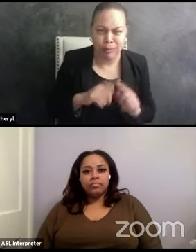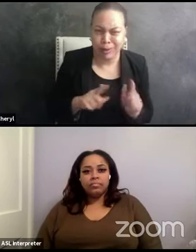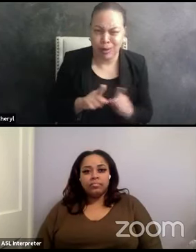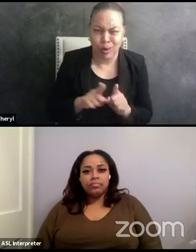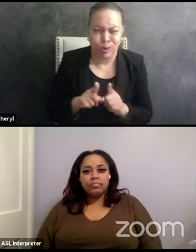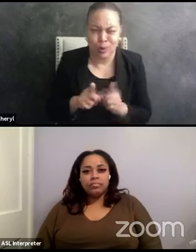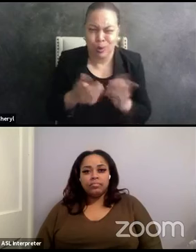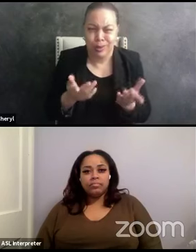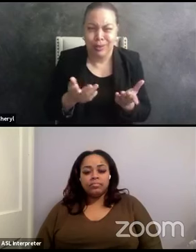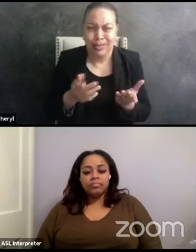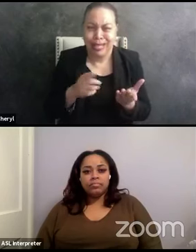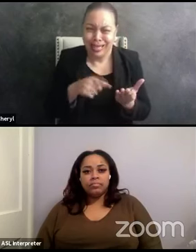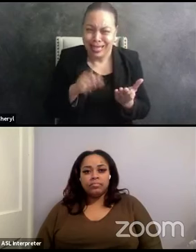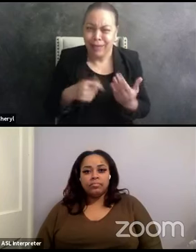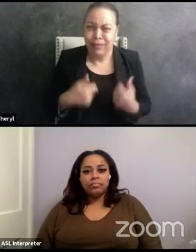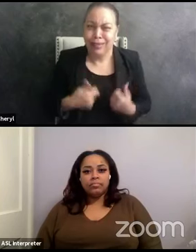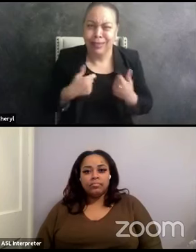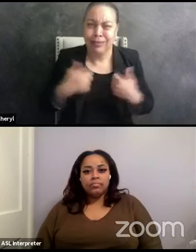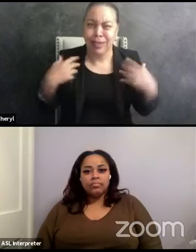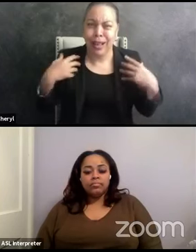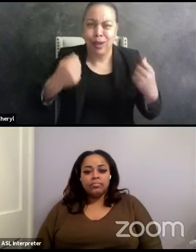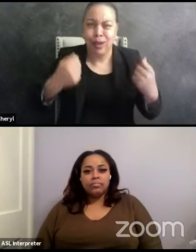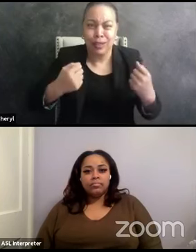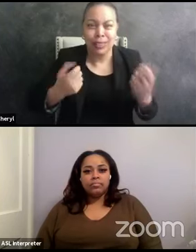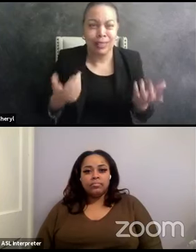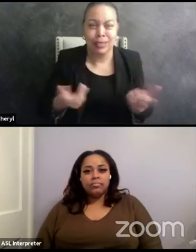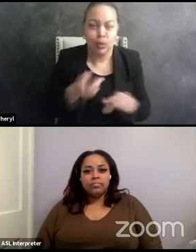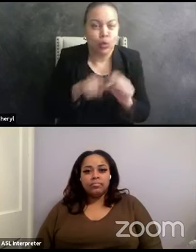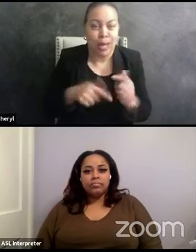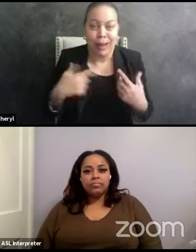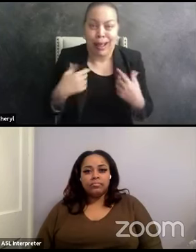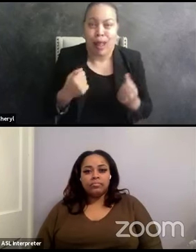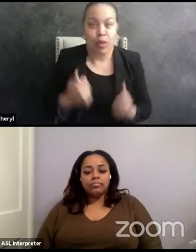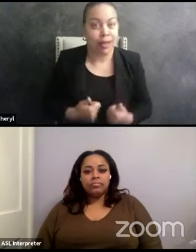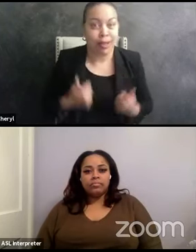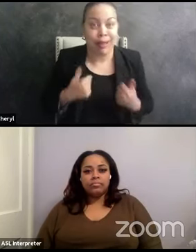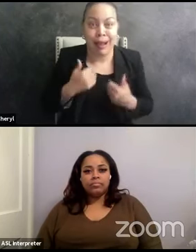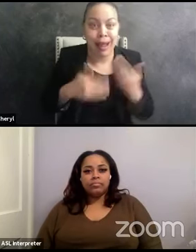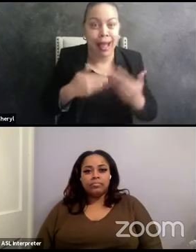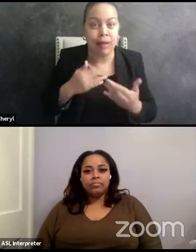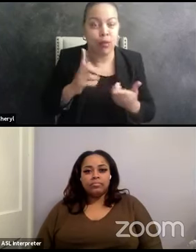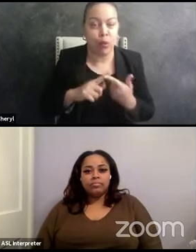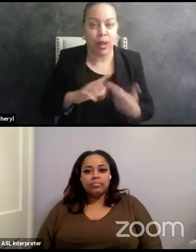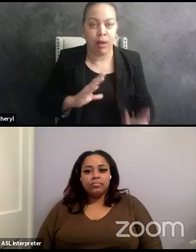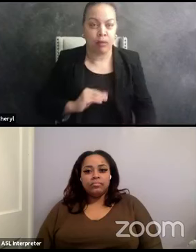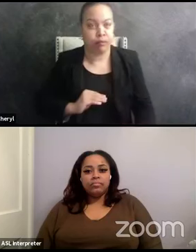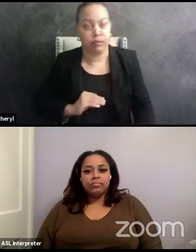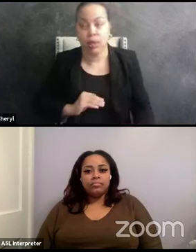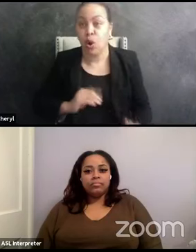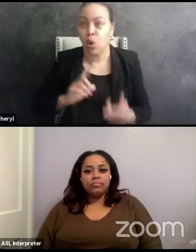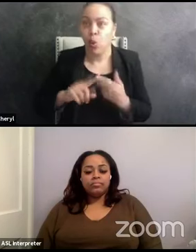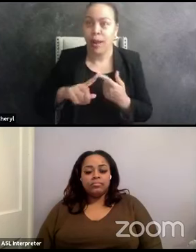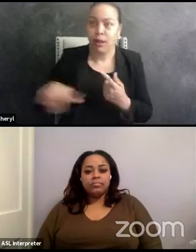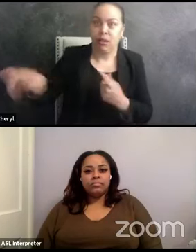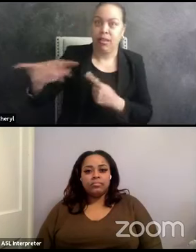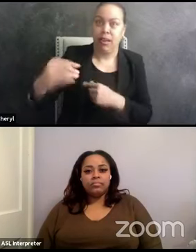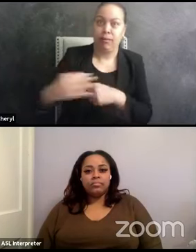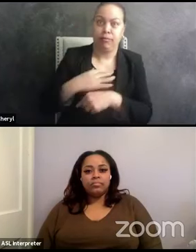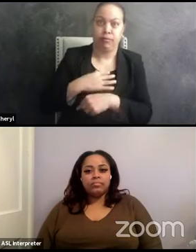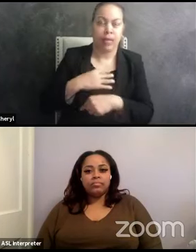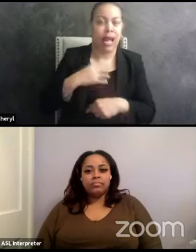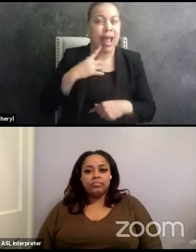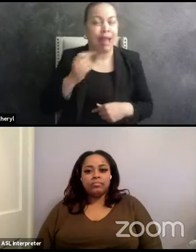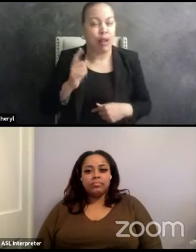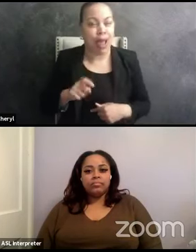I want them to live a healthy life. And you can't live a healthy life when your sense of self-worth is defined by the exploitation and oppression of